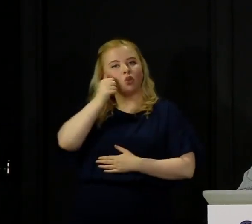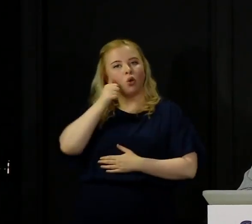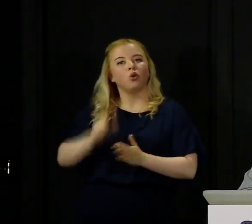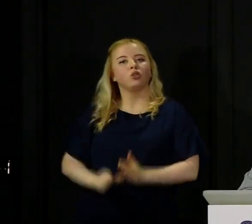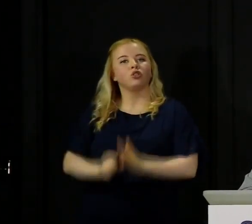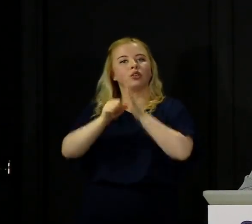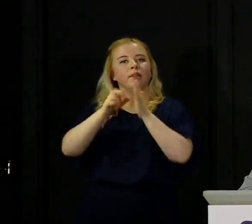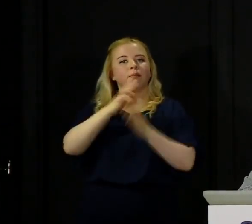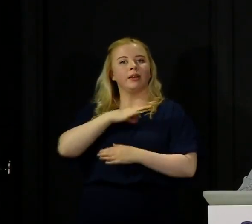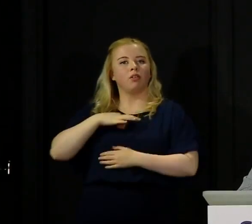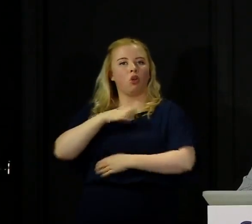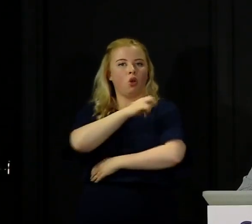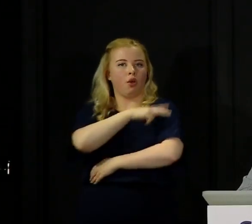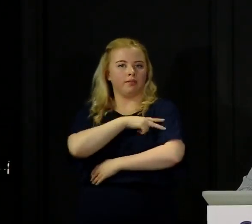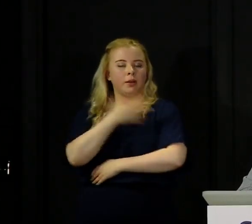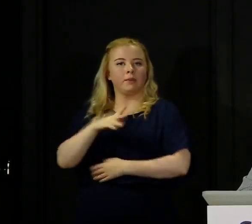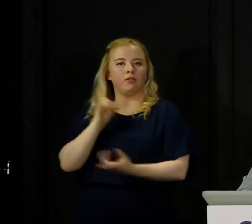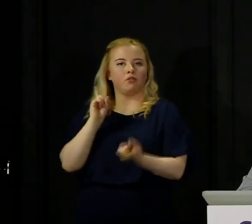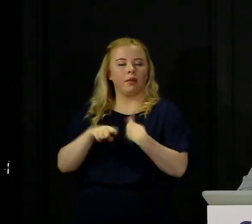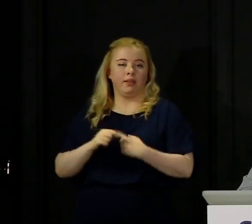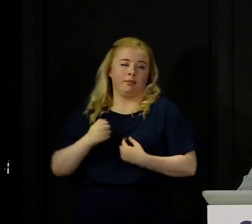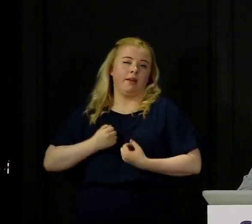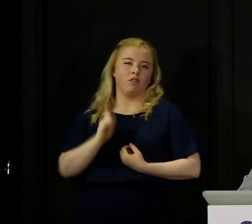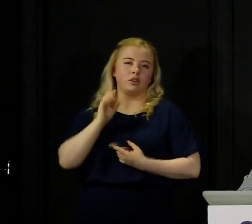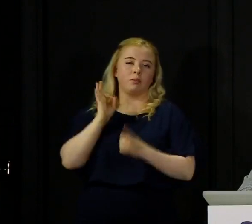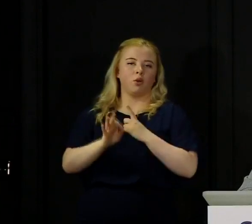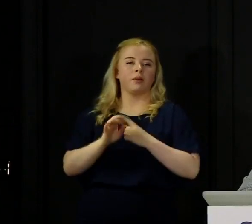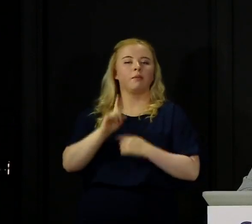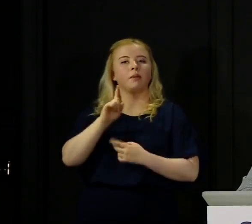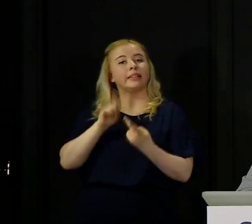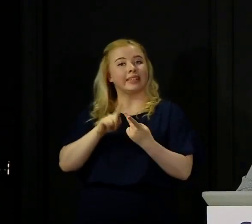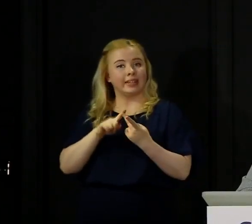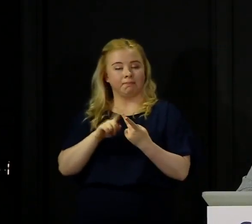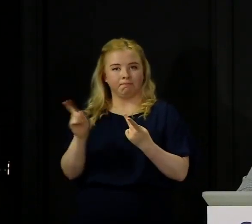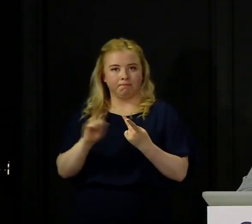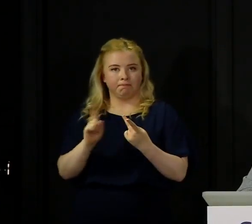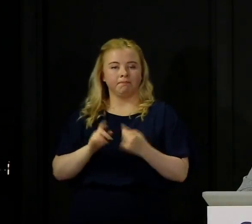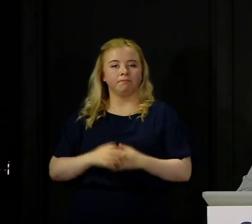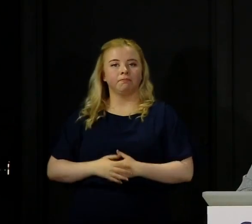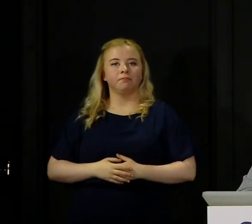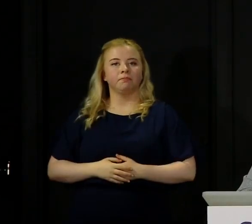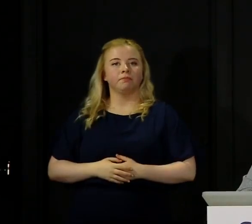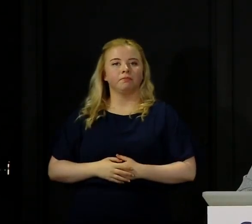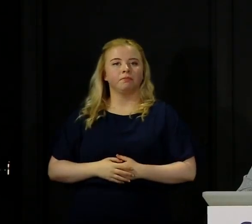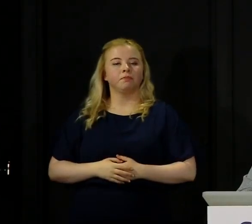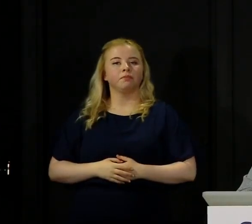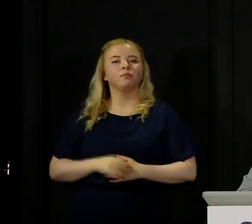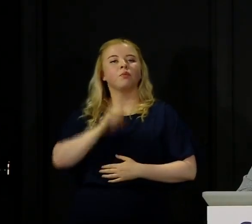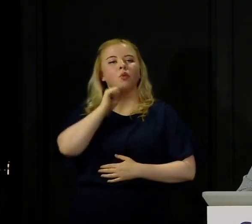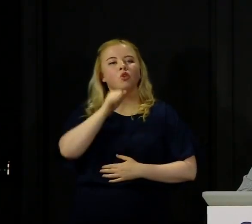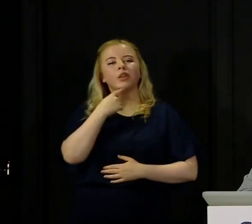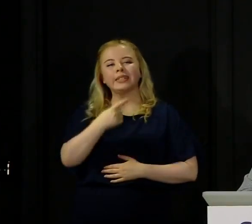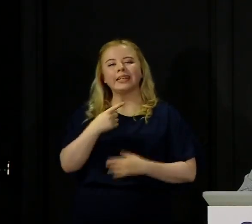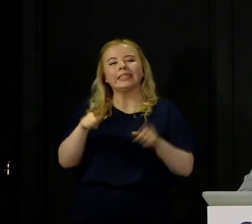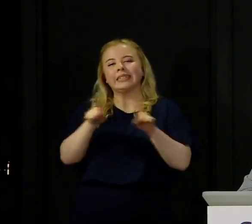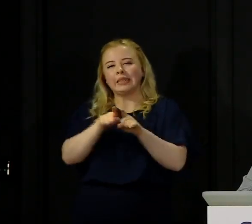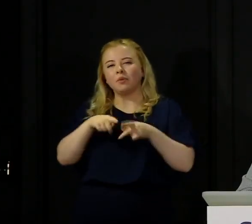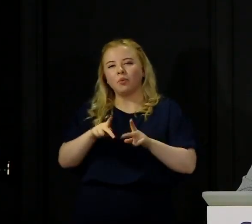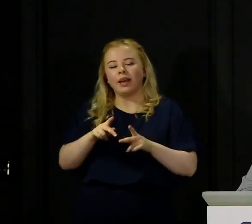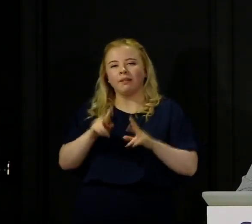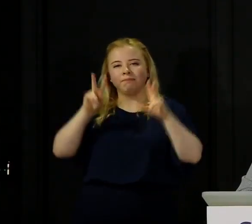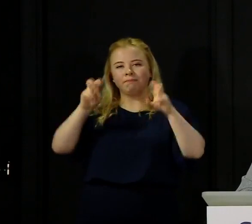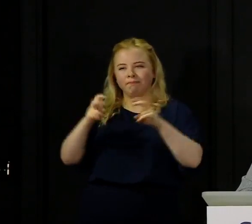replied to that letter, so that would be my first point. My second point would be I wouldn't characterise it the way you just have about falling